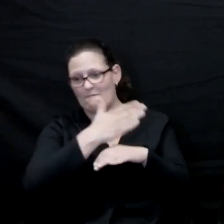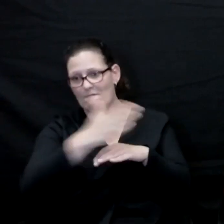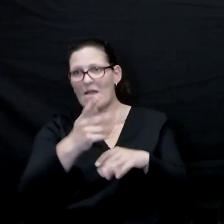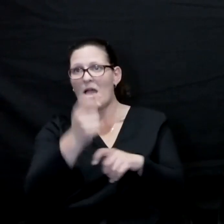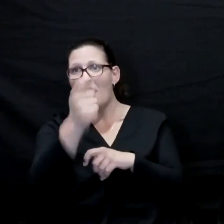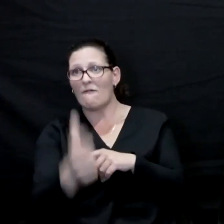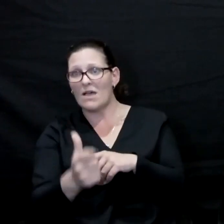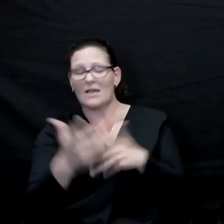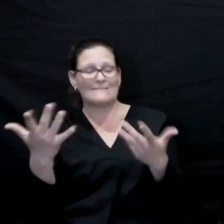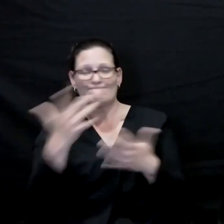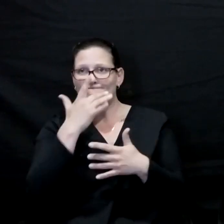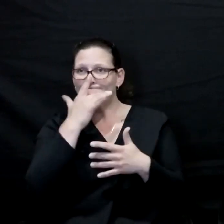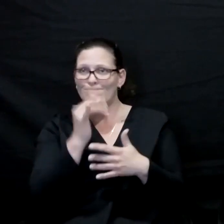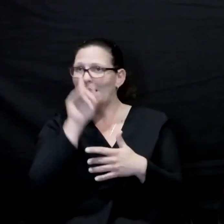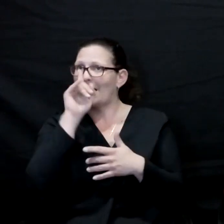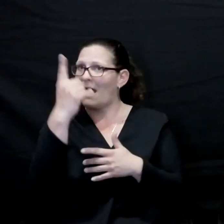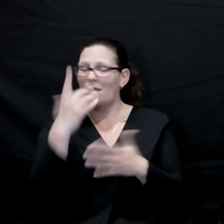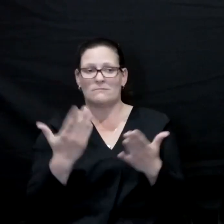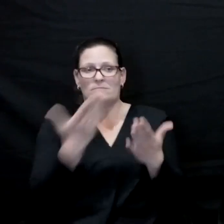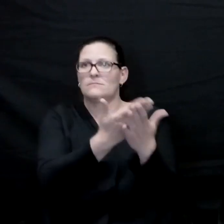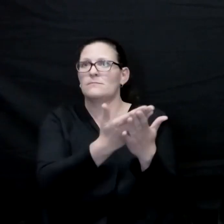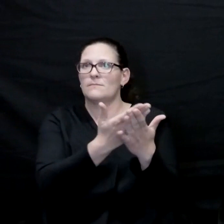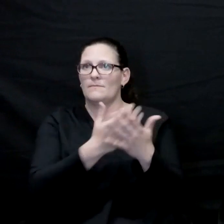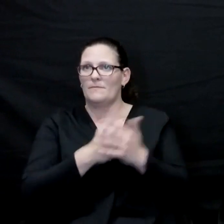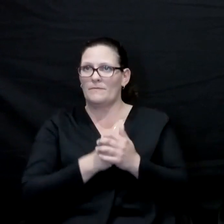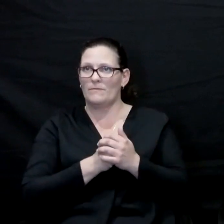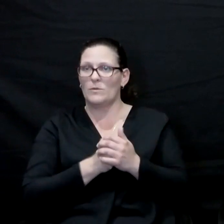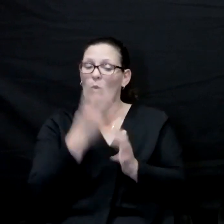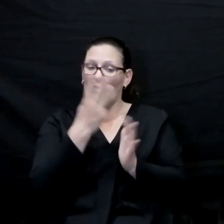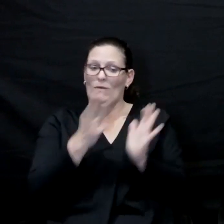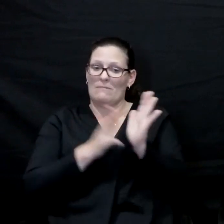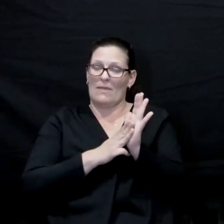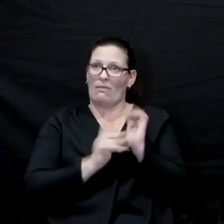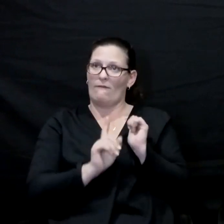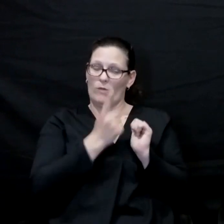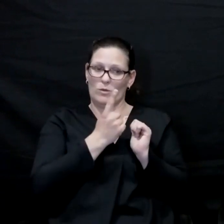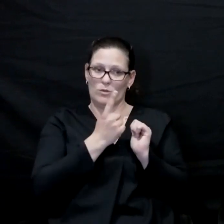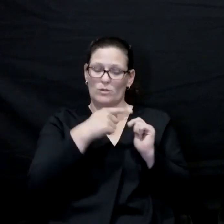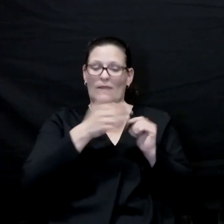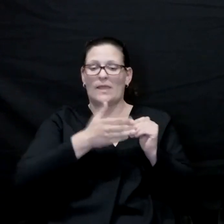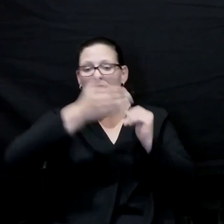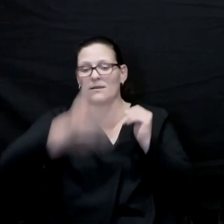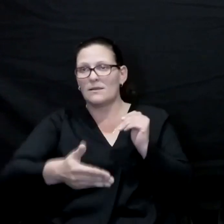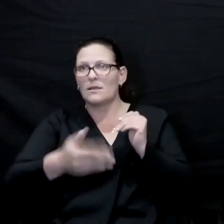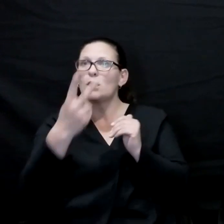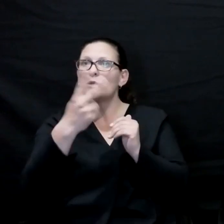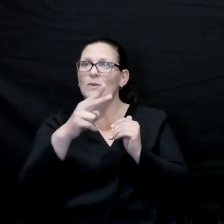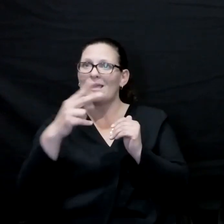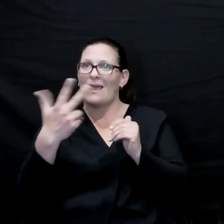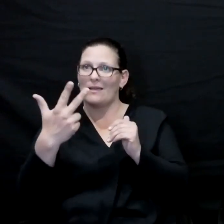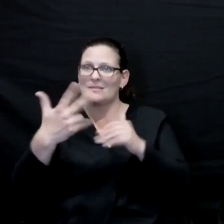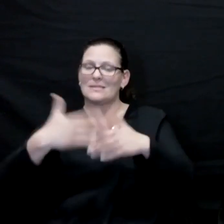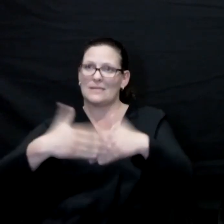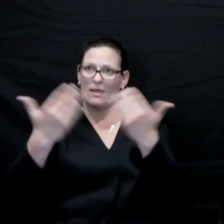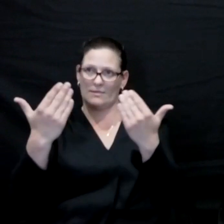the internal review and 28 days for the external appeal. Now, having